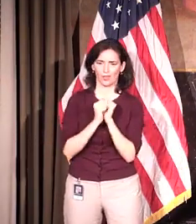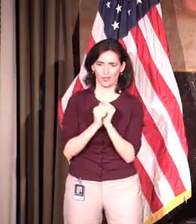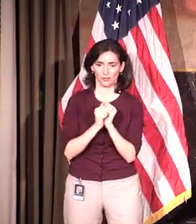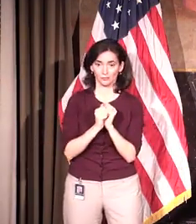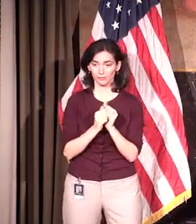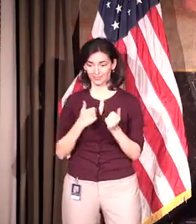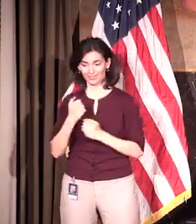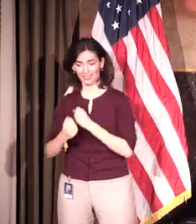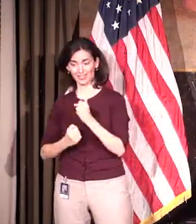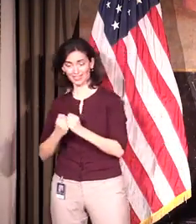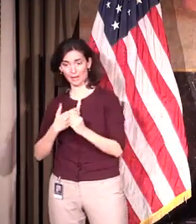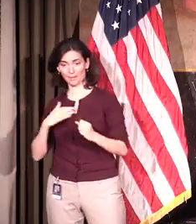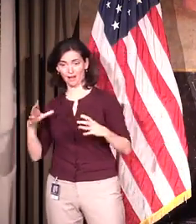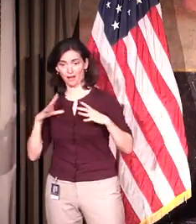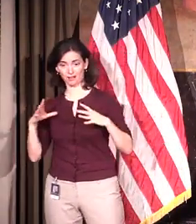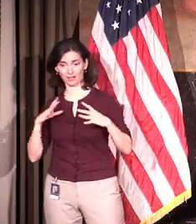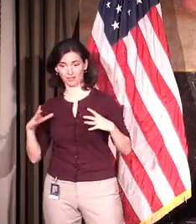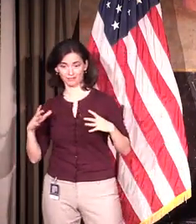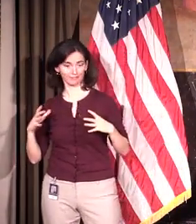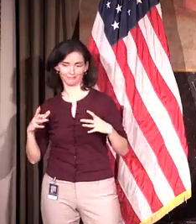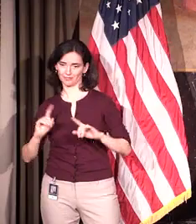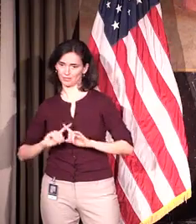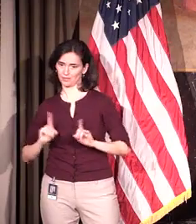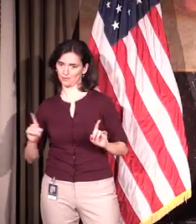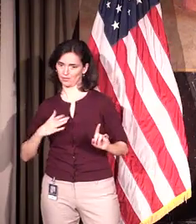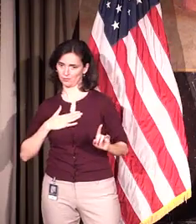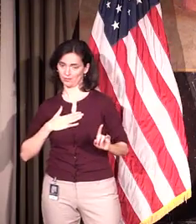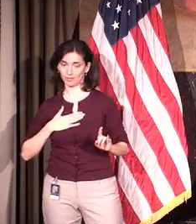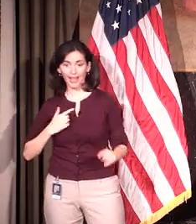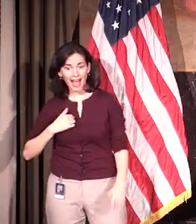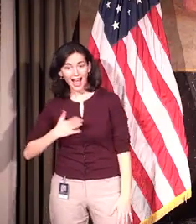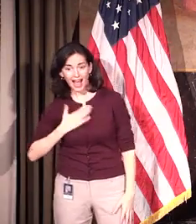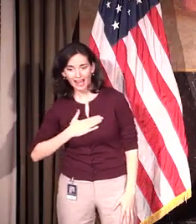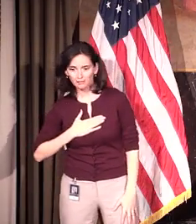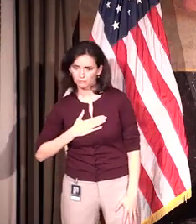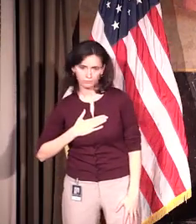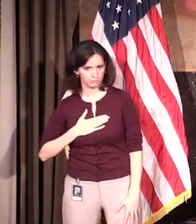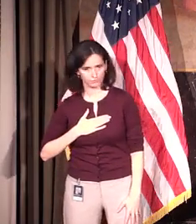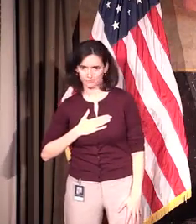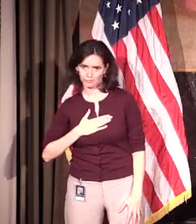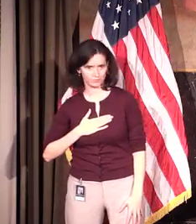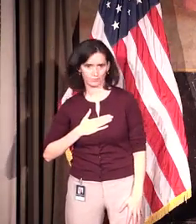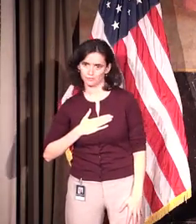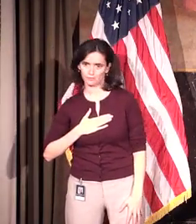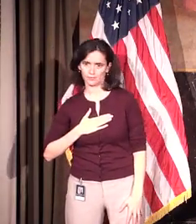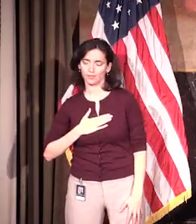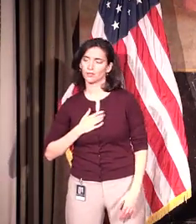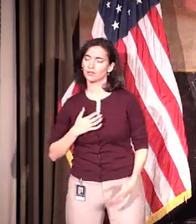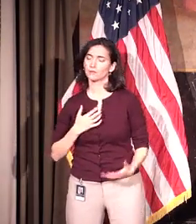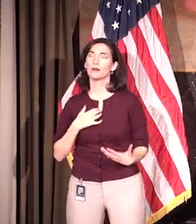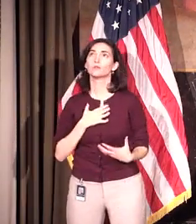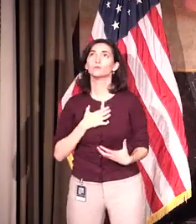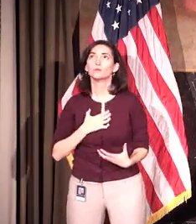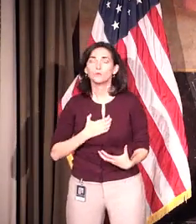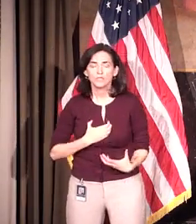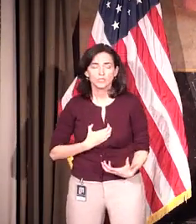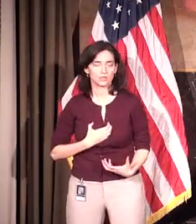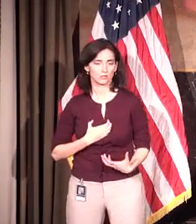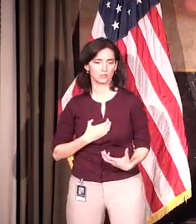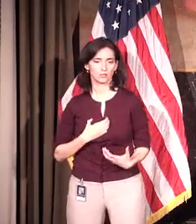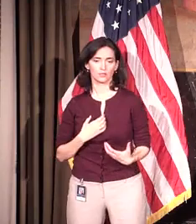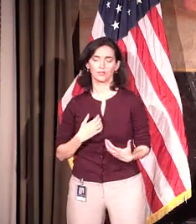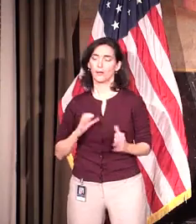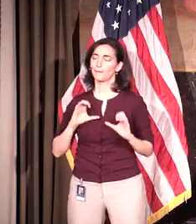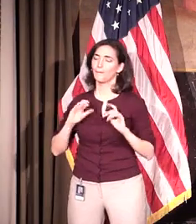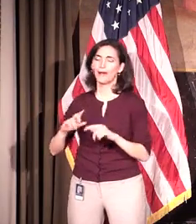holiday this year is going to look very different, and I'm not happy about that. I would give just about anything to be able to